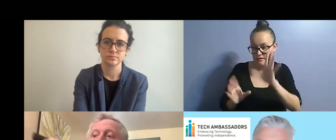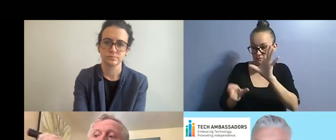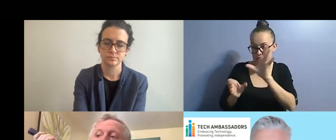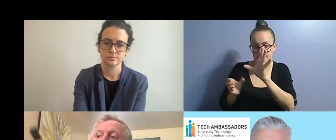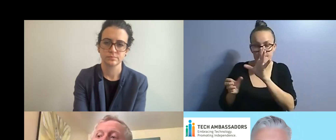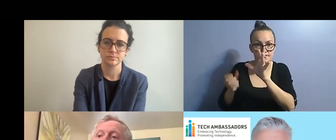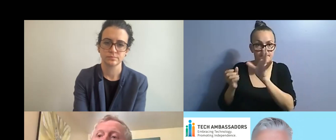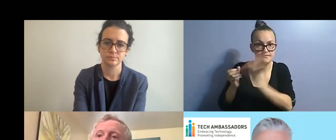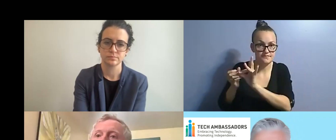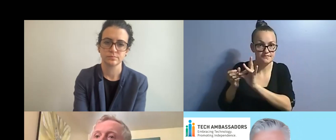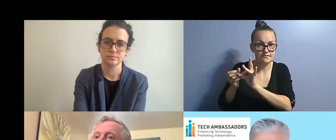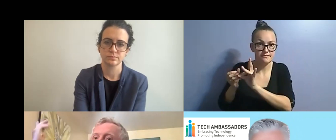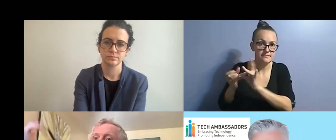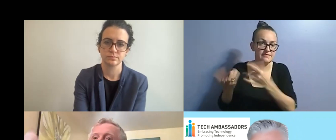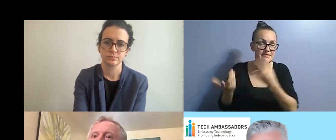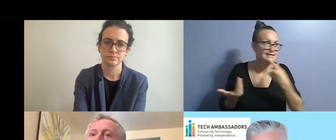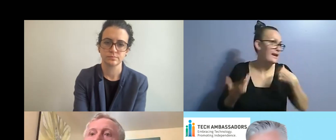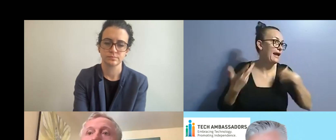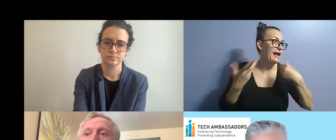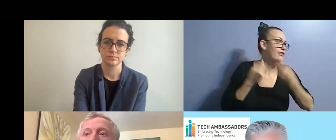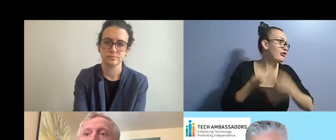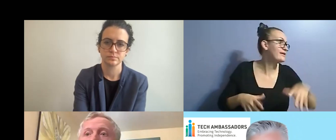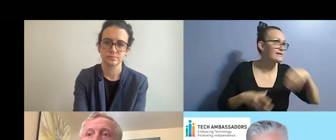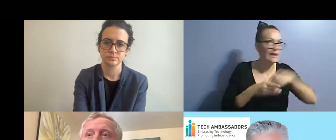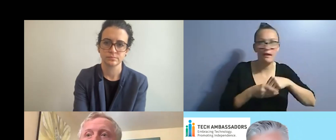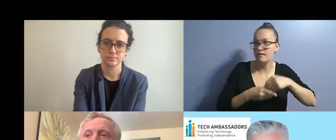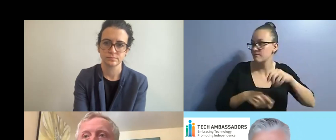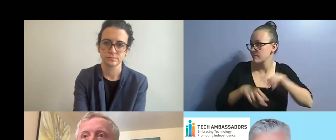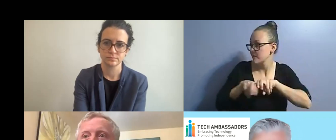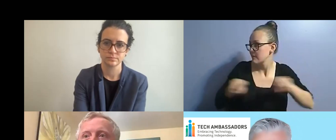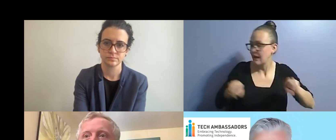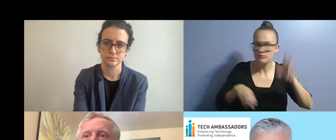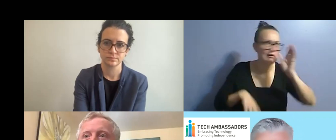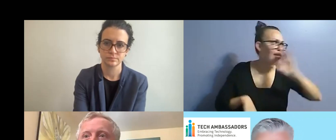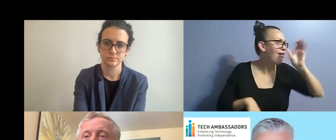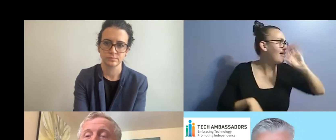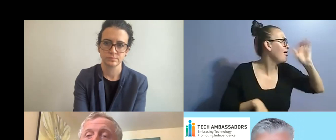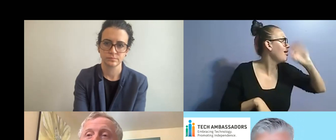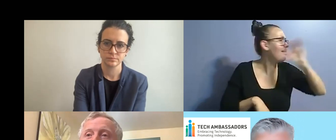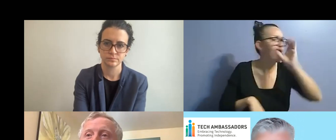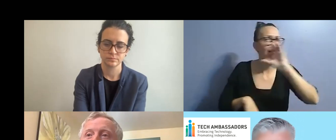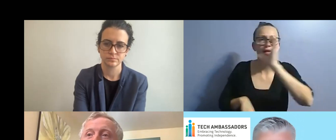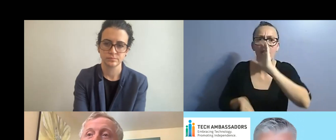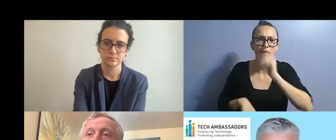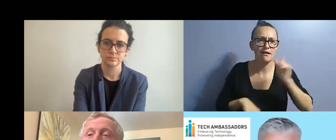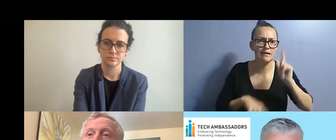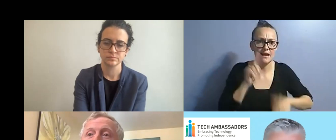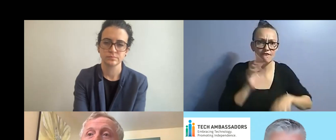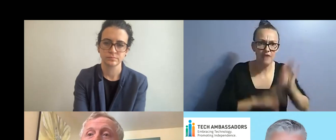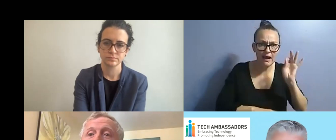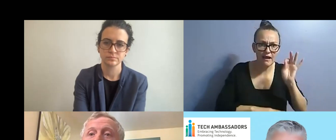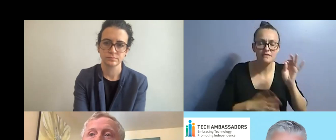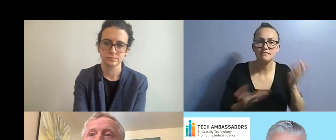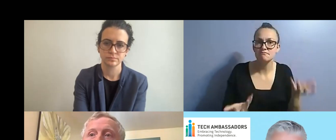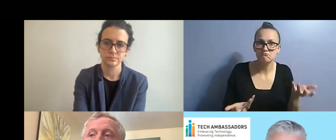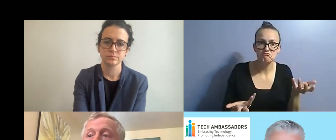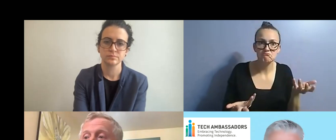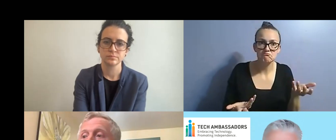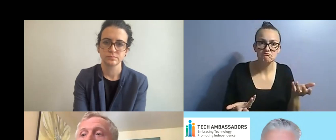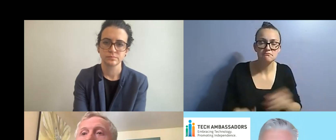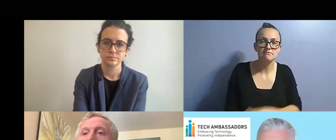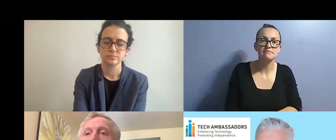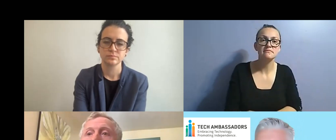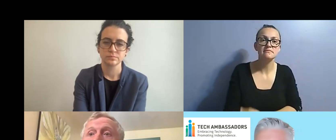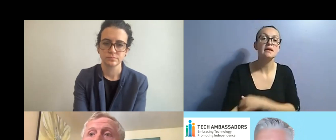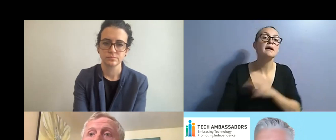just say, I lost it in the couch and I can't find it. And I just threw it across the room. But I can't find it. But